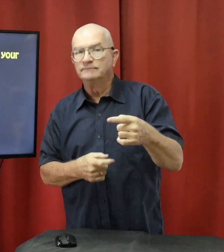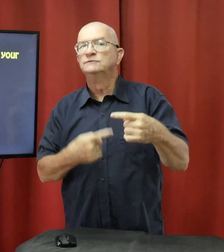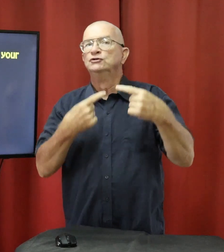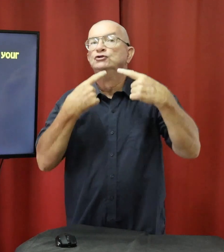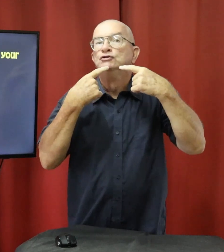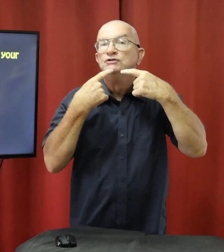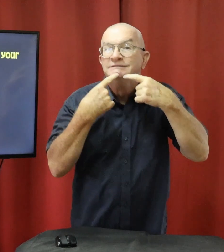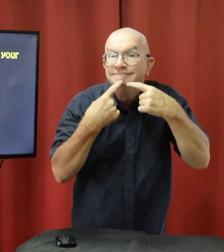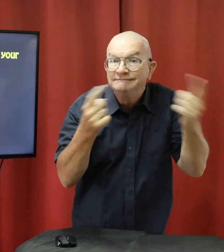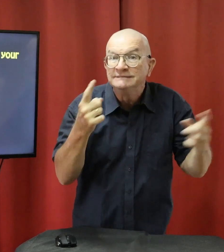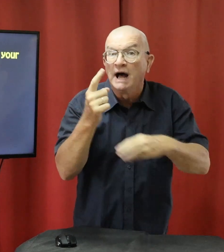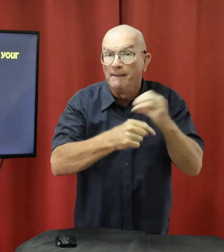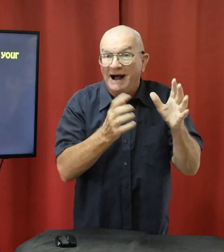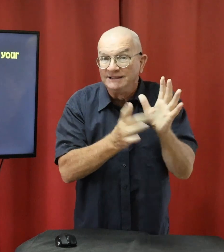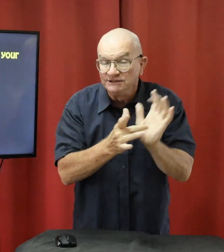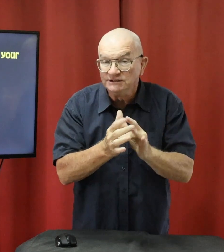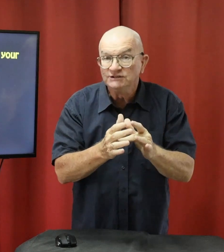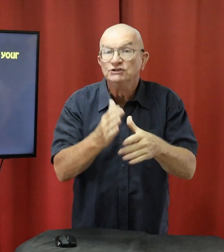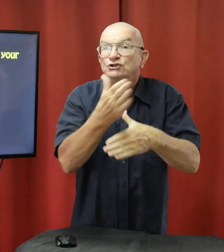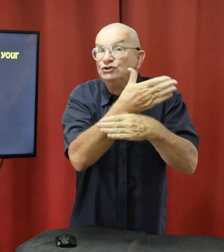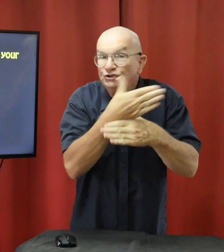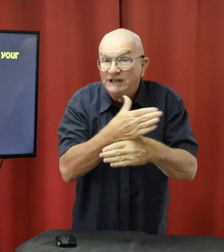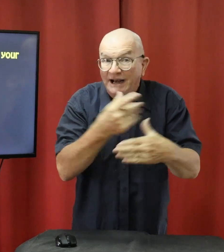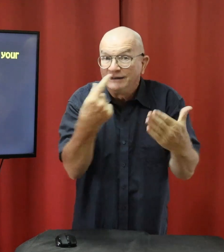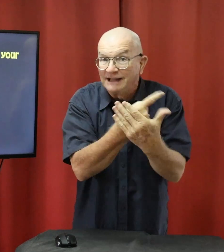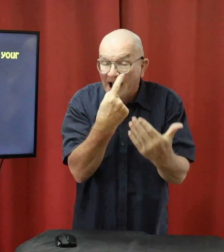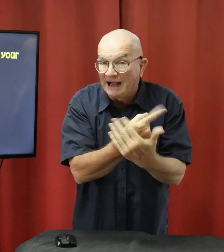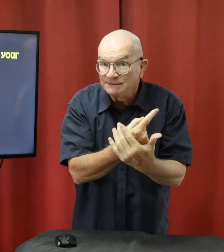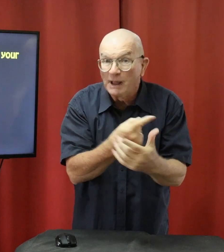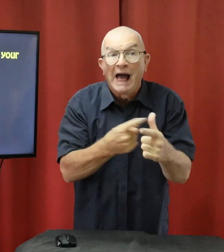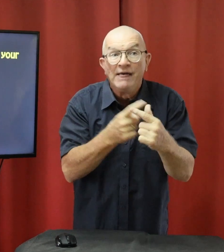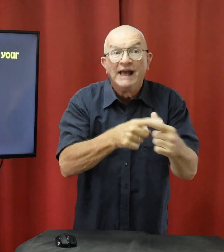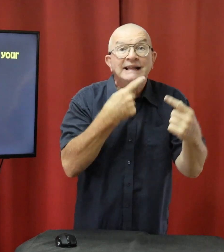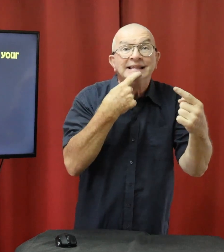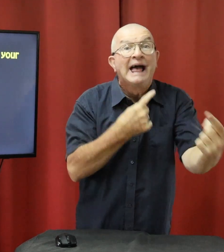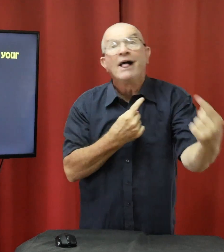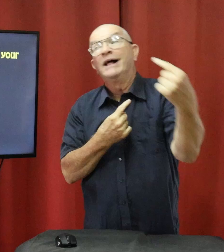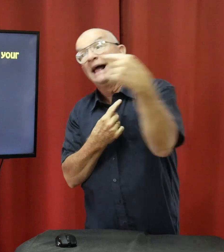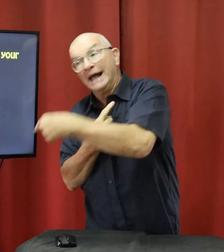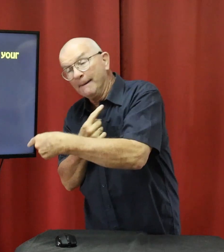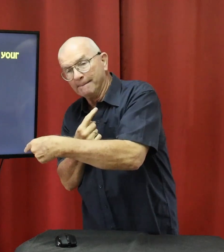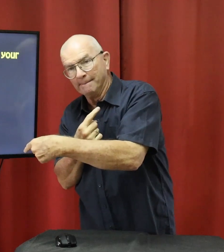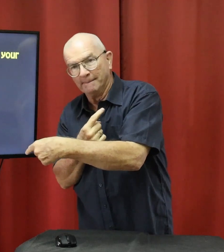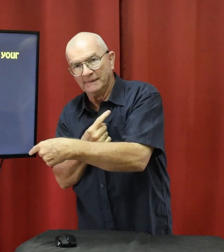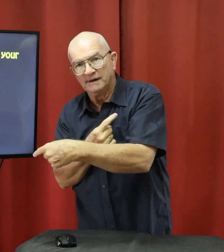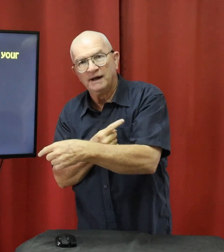Paul wants them to tell about Jesus, to share the gospel, and then tell